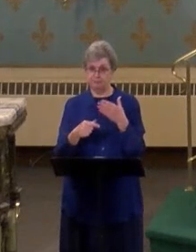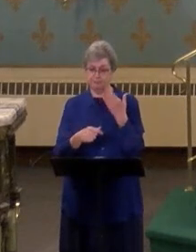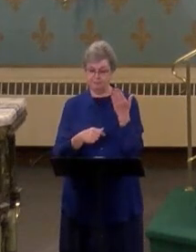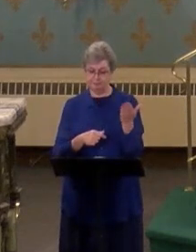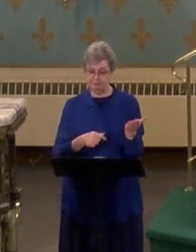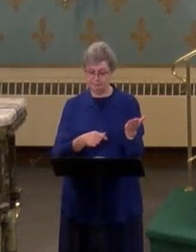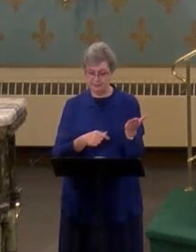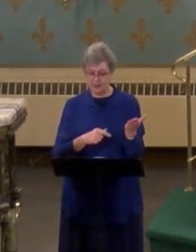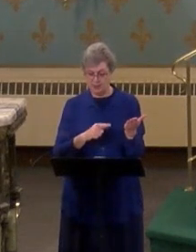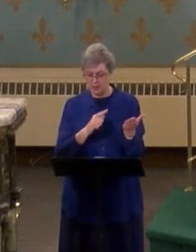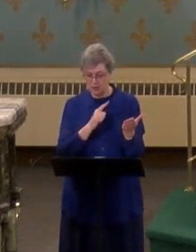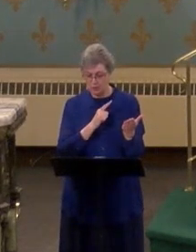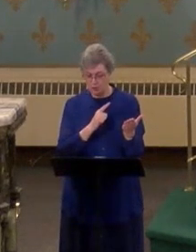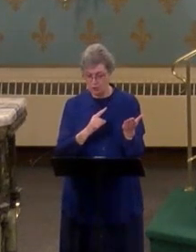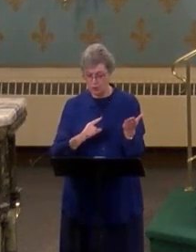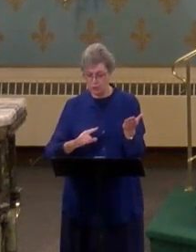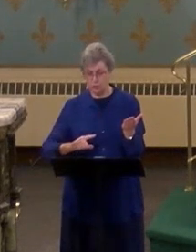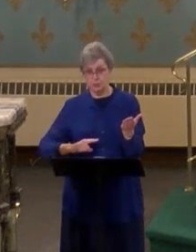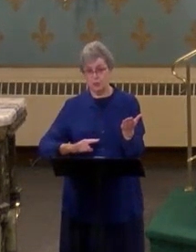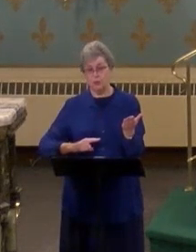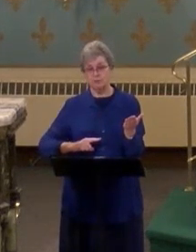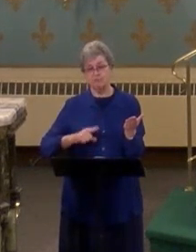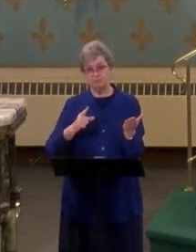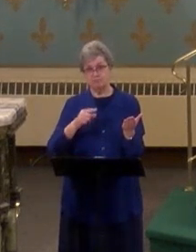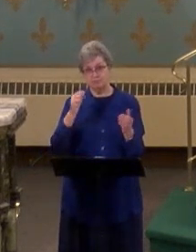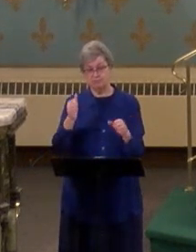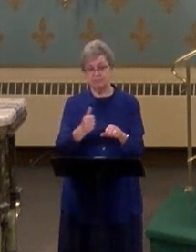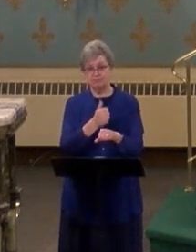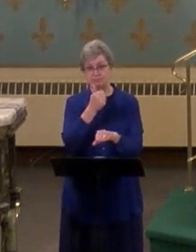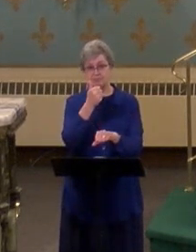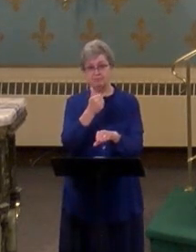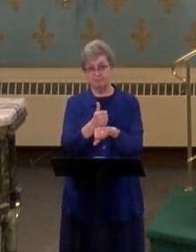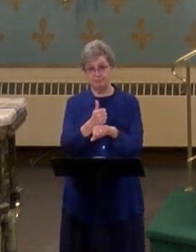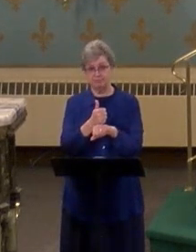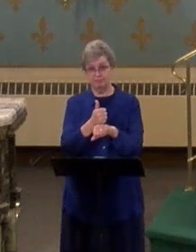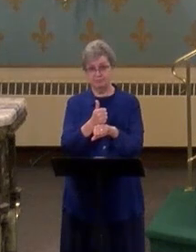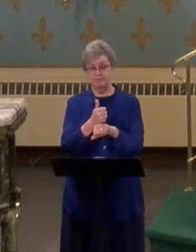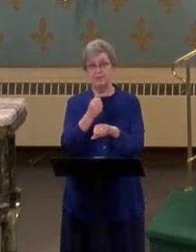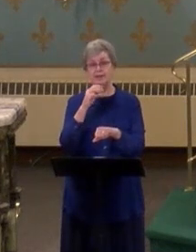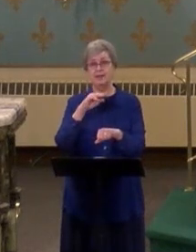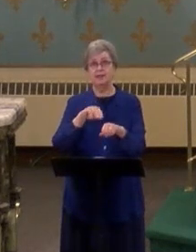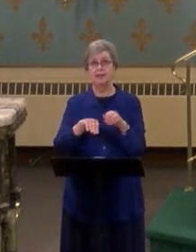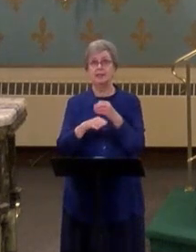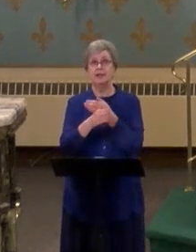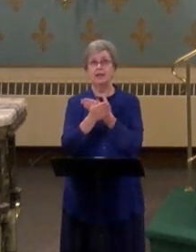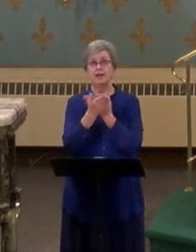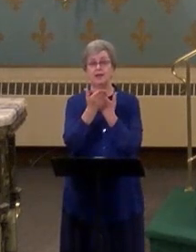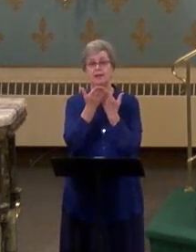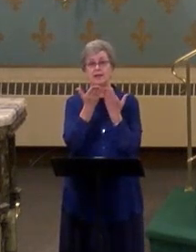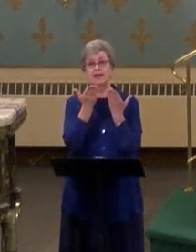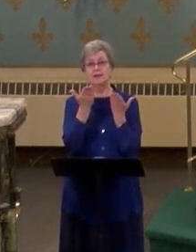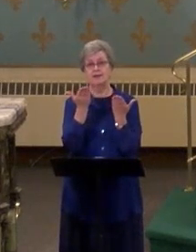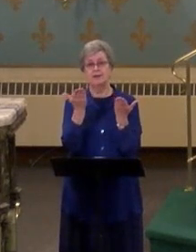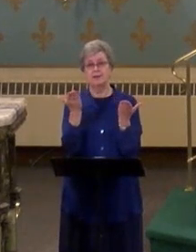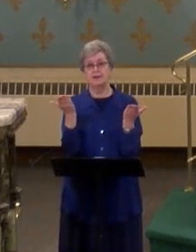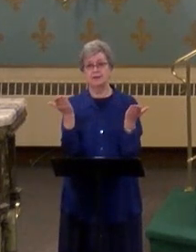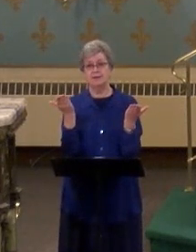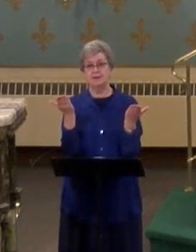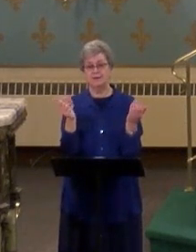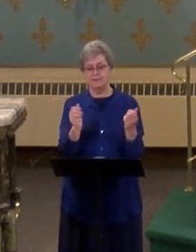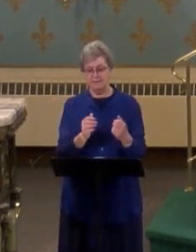benefits. The Lord has set his throne